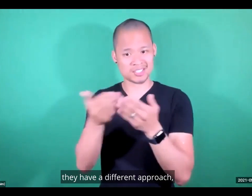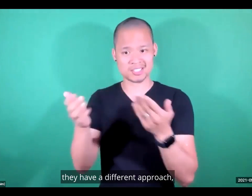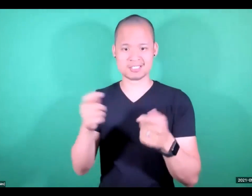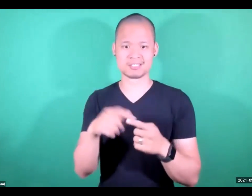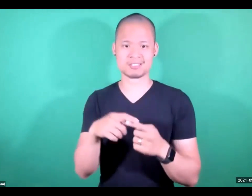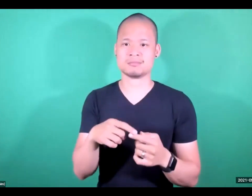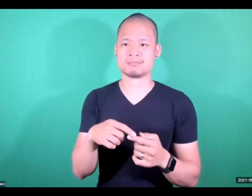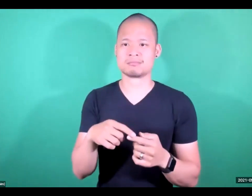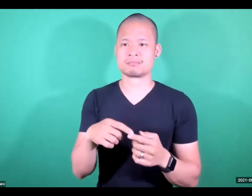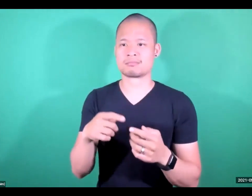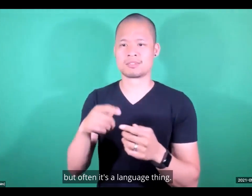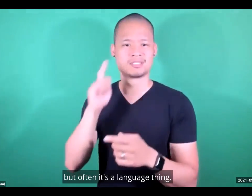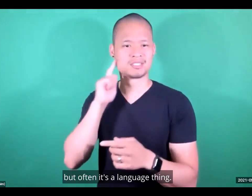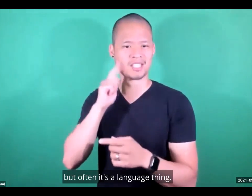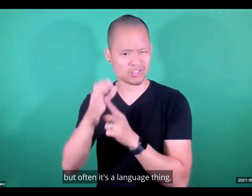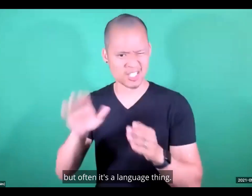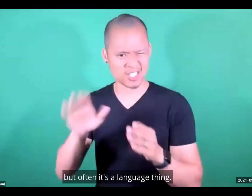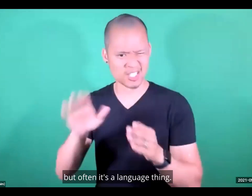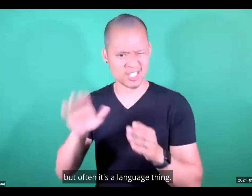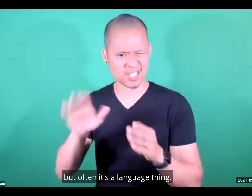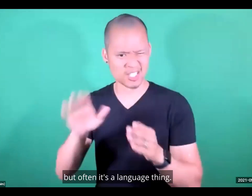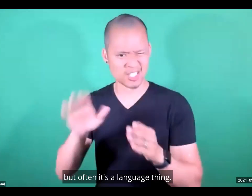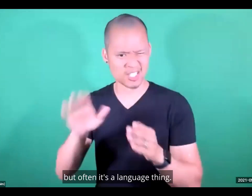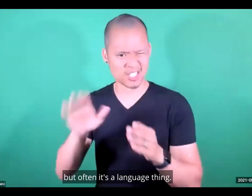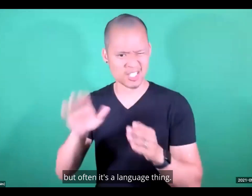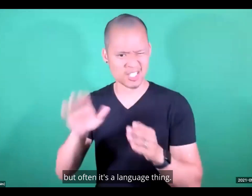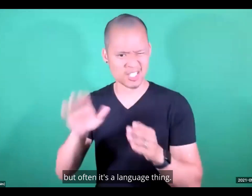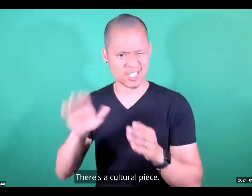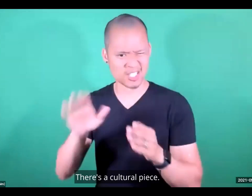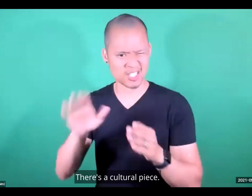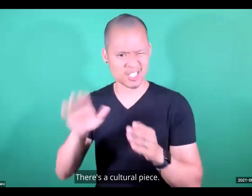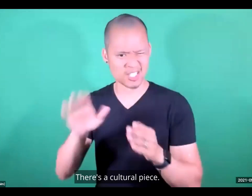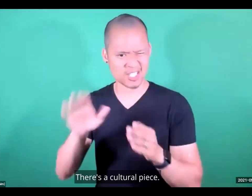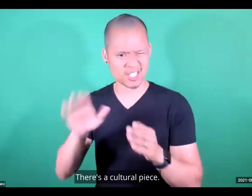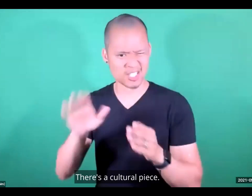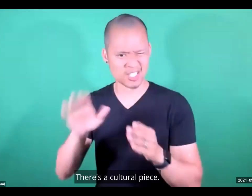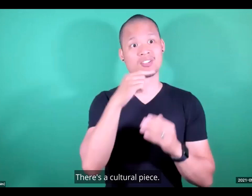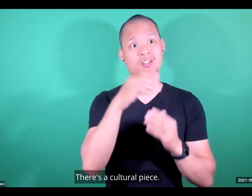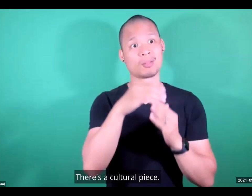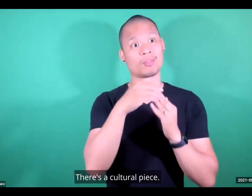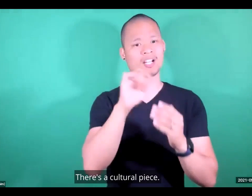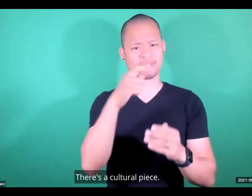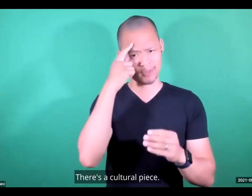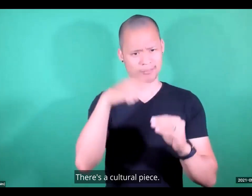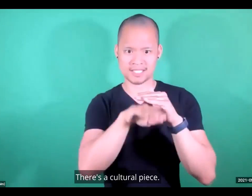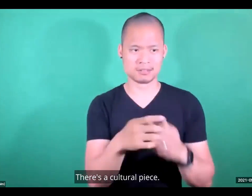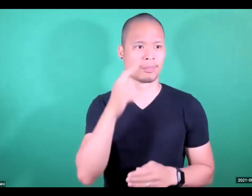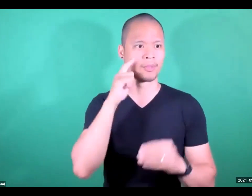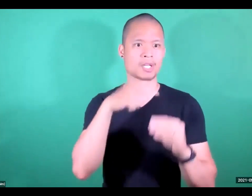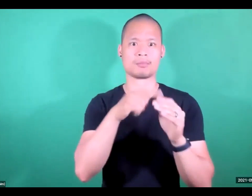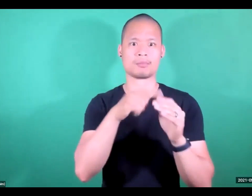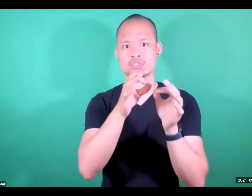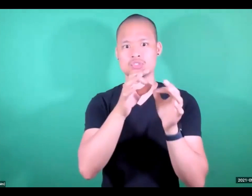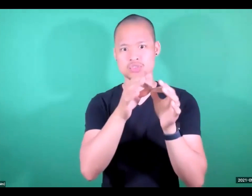approach. But, you know, often it's a language thing. There's a cultural piece.